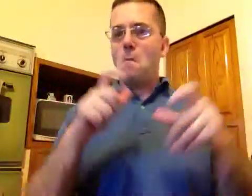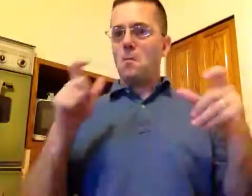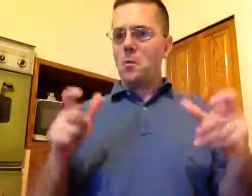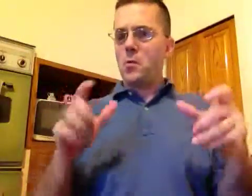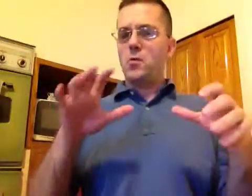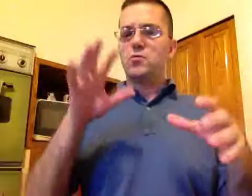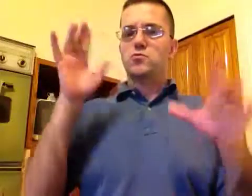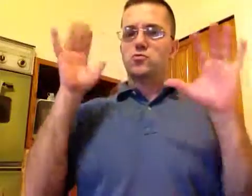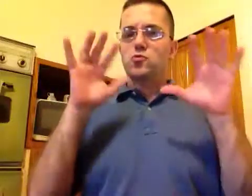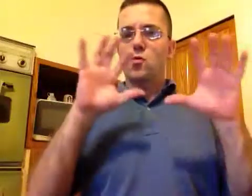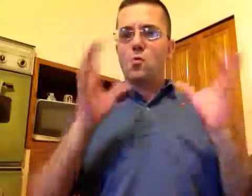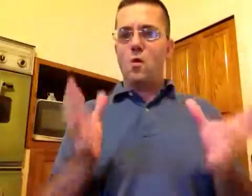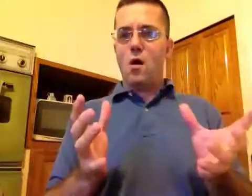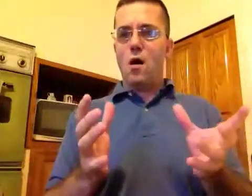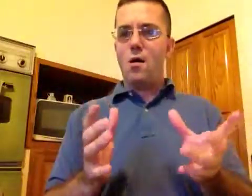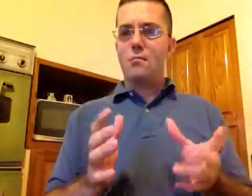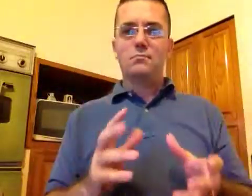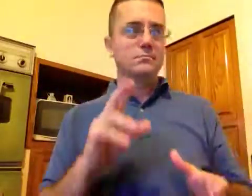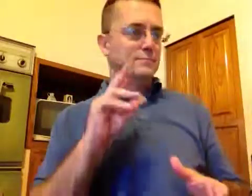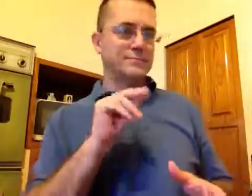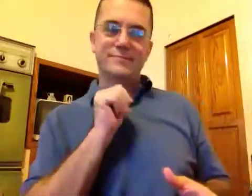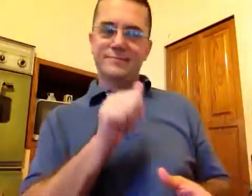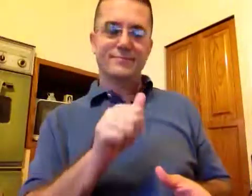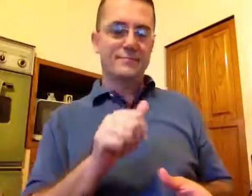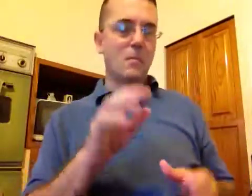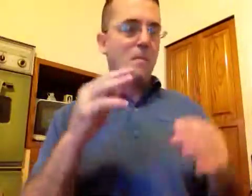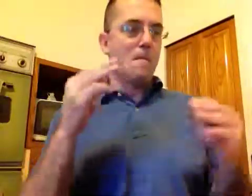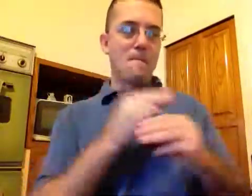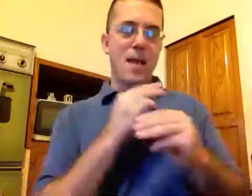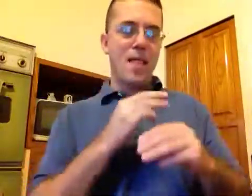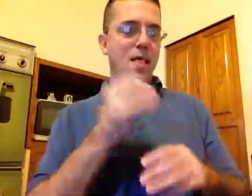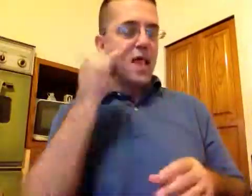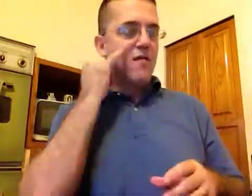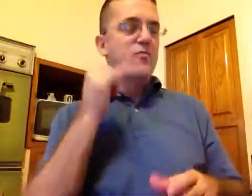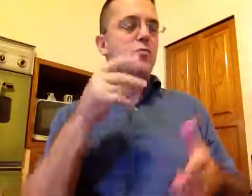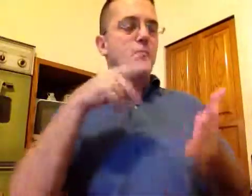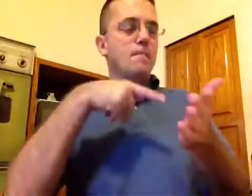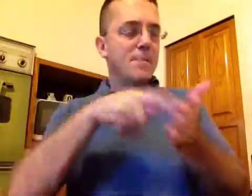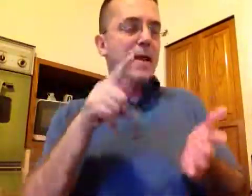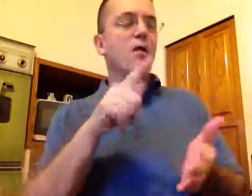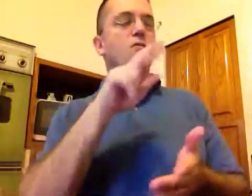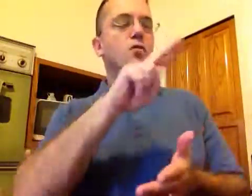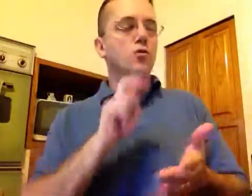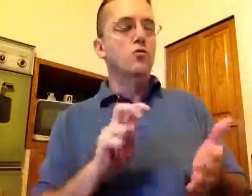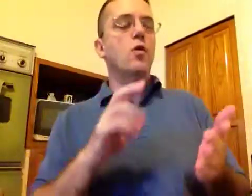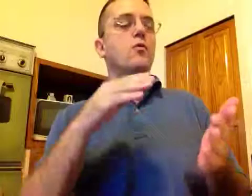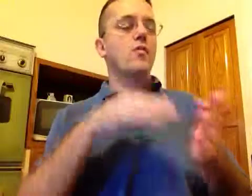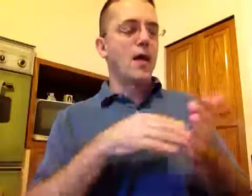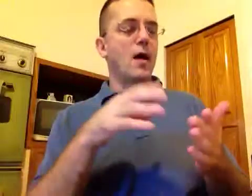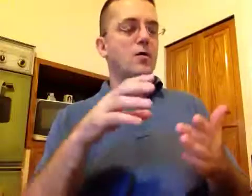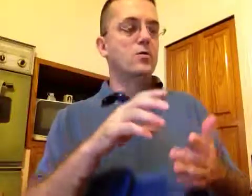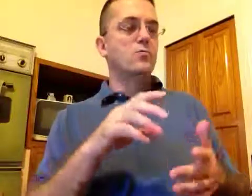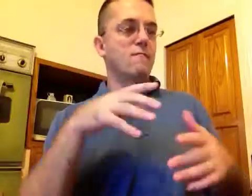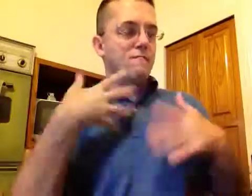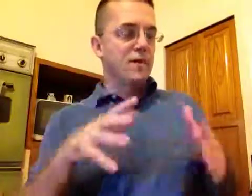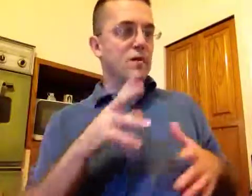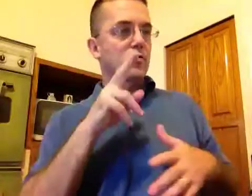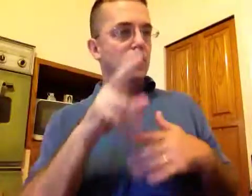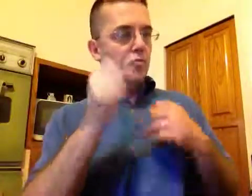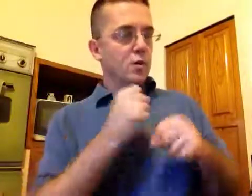it really didn't. Mathematically, if you pay off $200,000 in 2 years, you pay off $200,000 in 2 years. It doesn't make